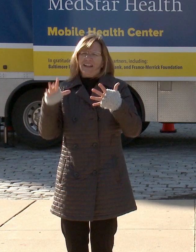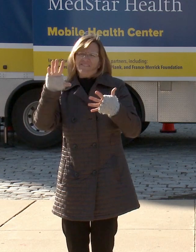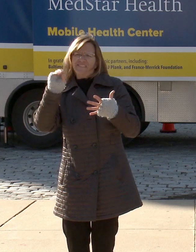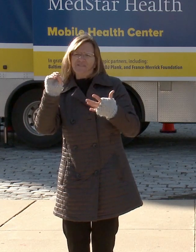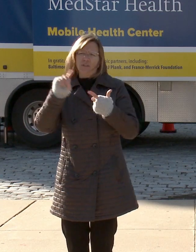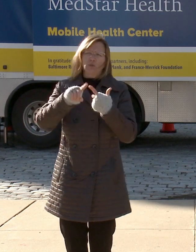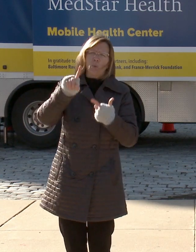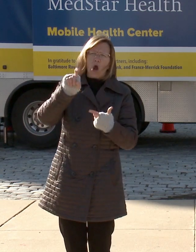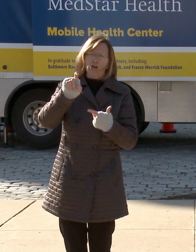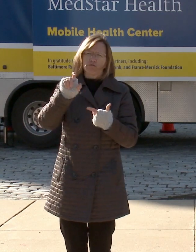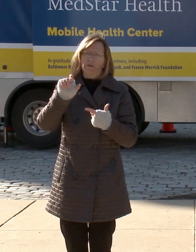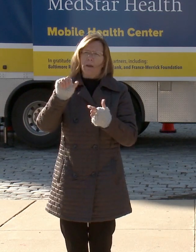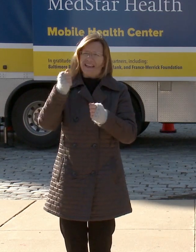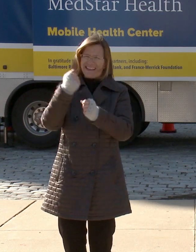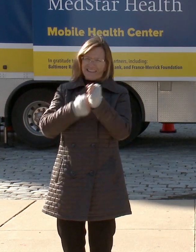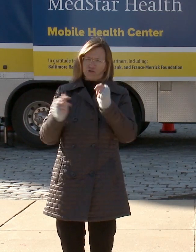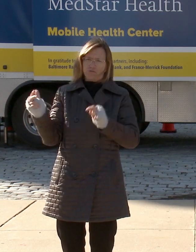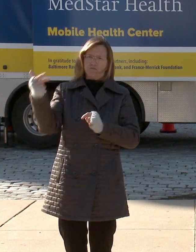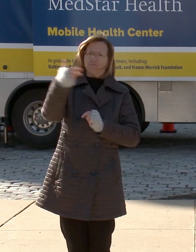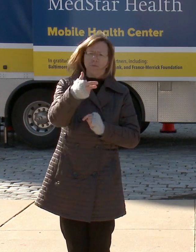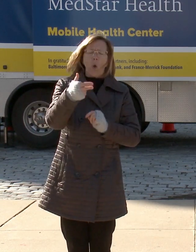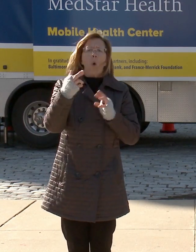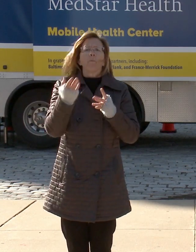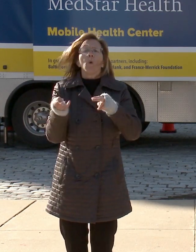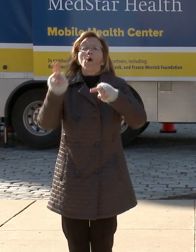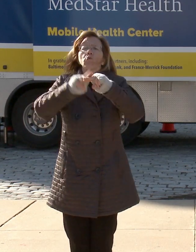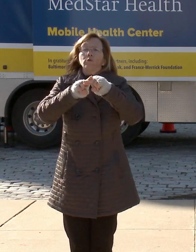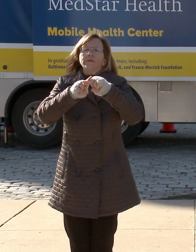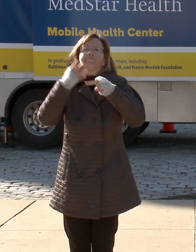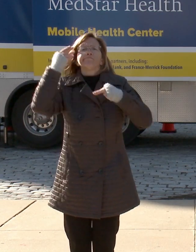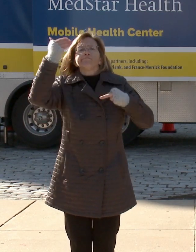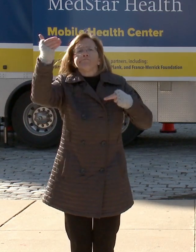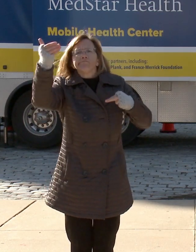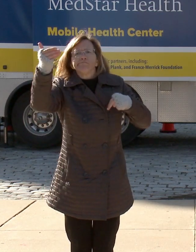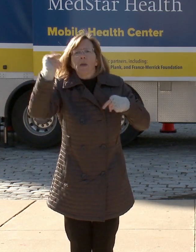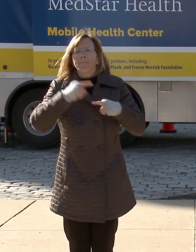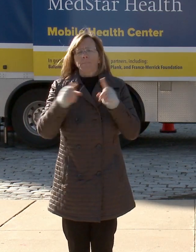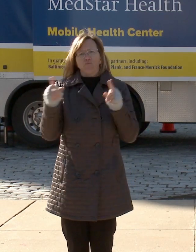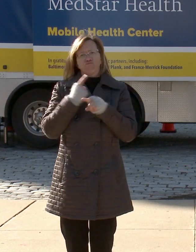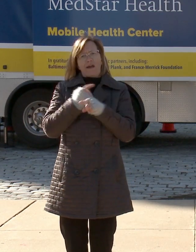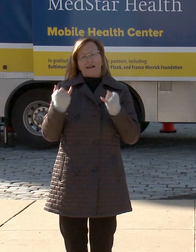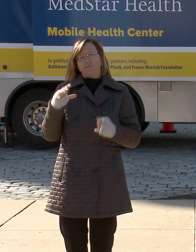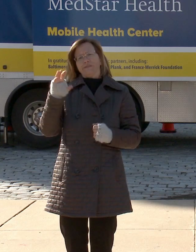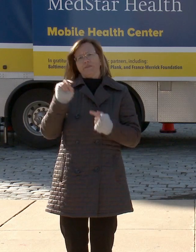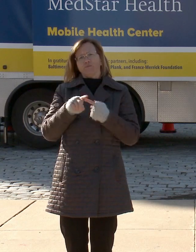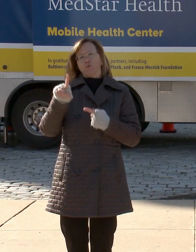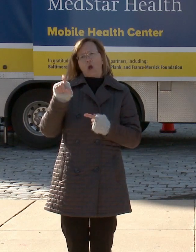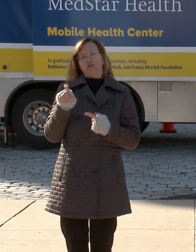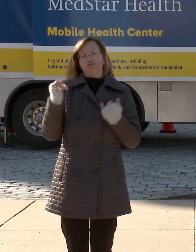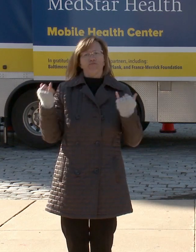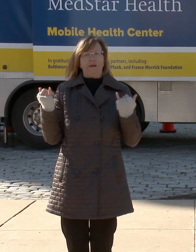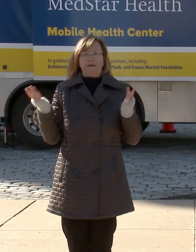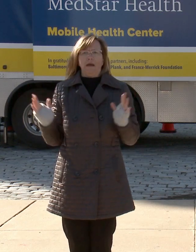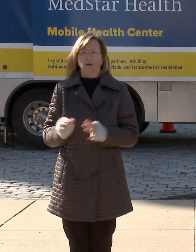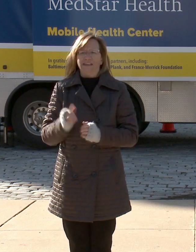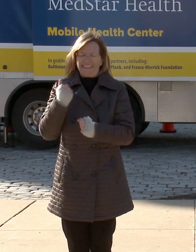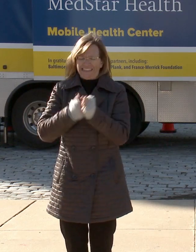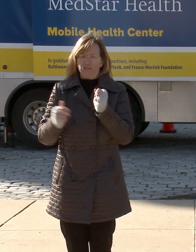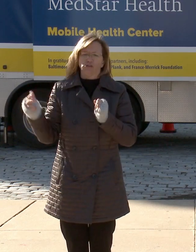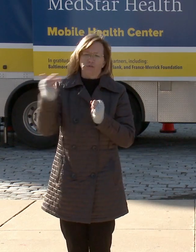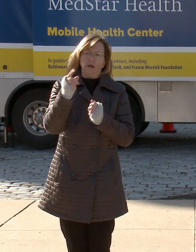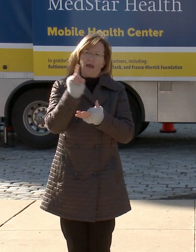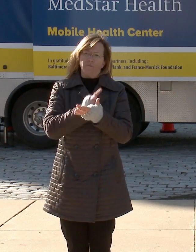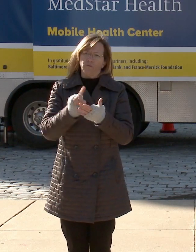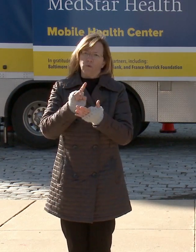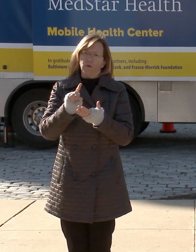Obviously, we hope to see that number go up as actual quantity goes up, but it will vary from week to week based on what our allocation from the state is. So there's no number, though,